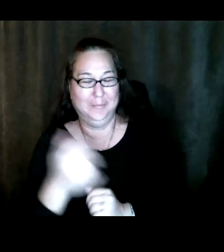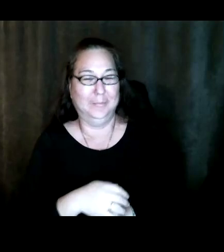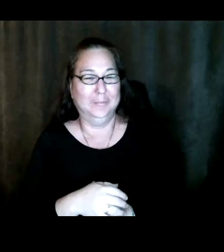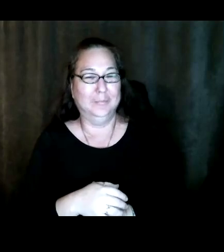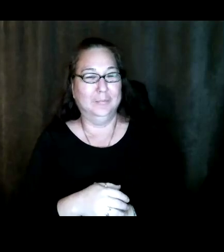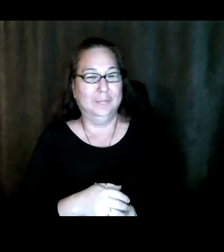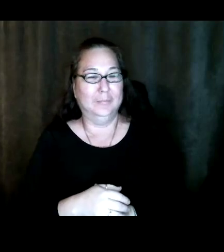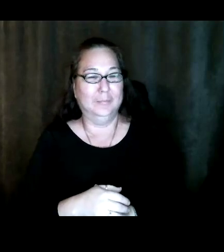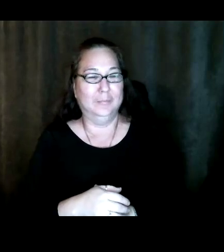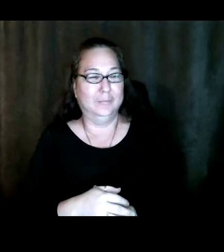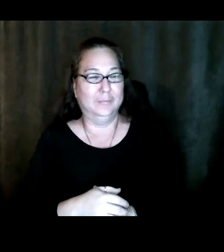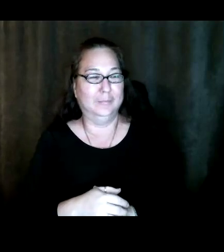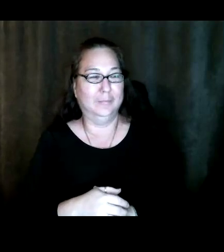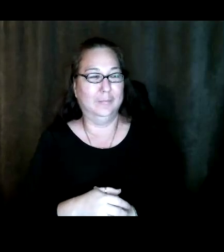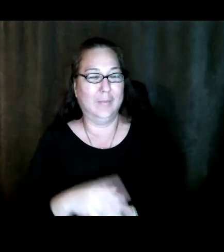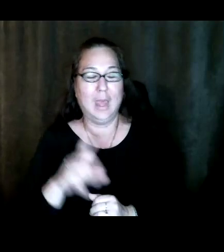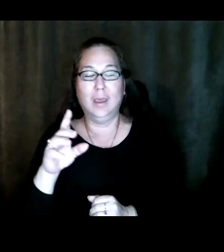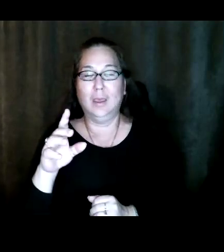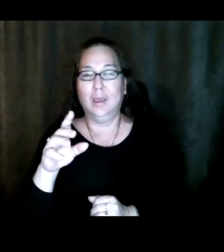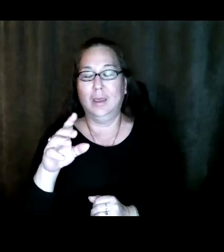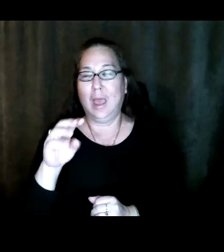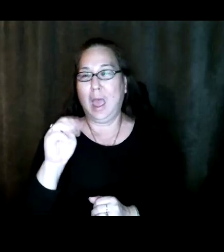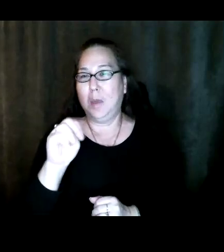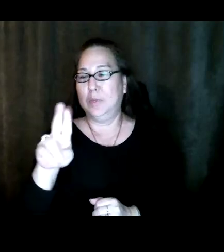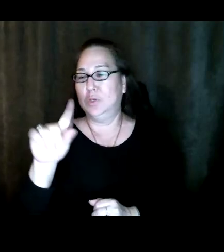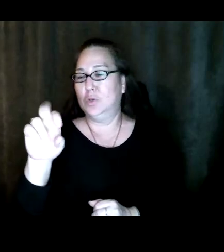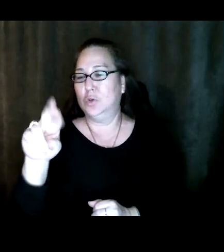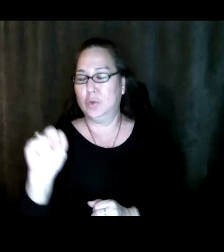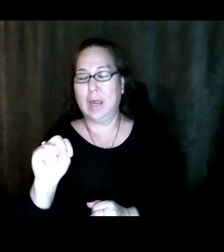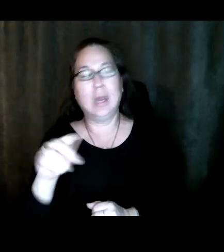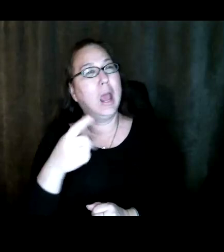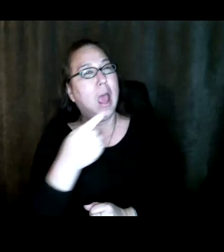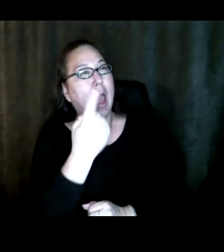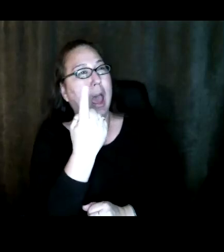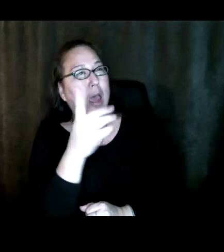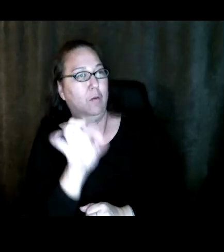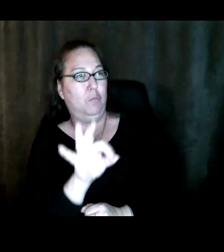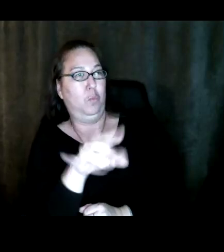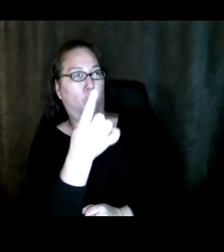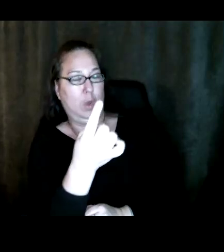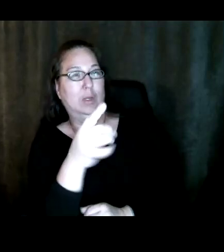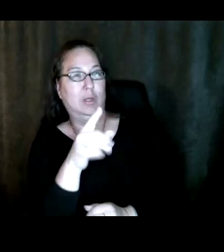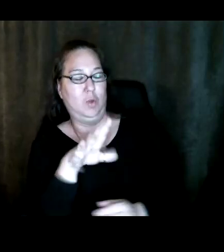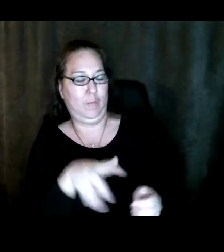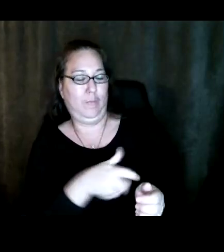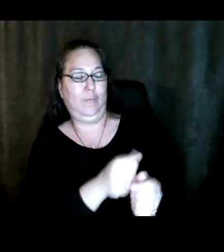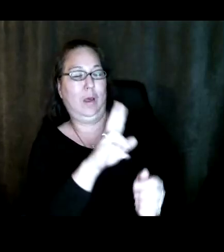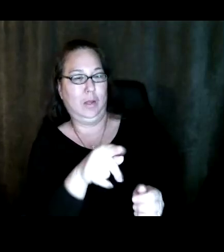you. I'm sorry, I just have one, following up with what he talked